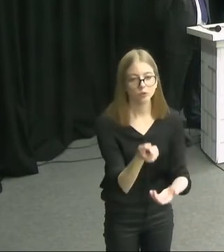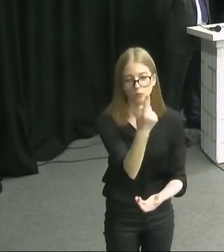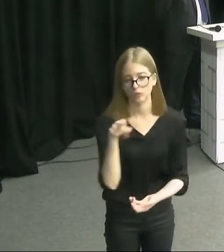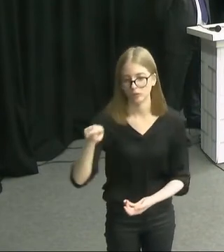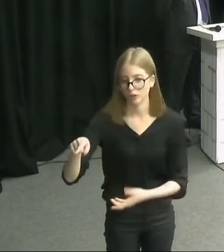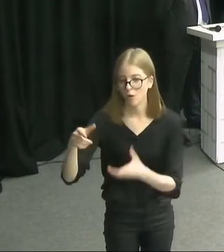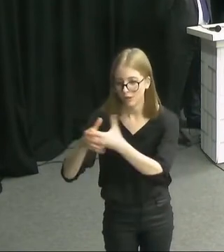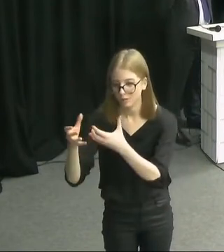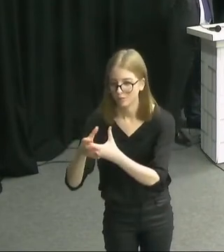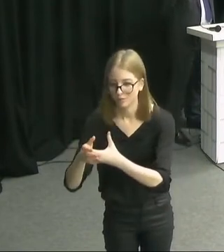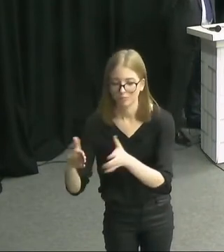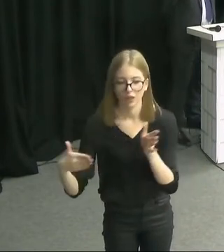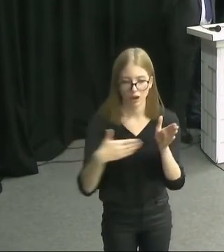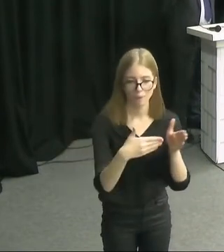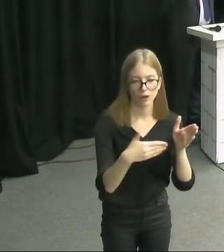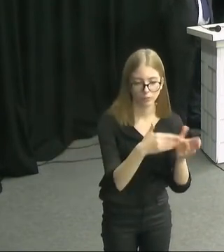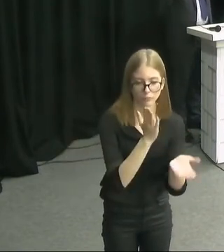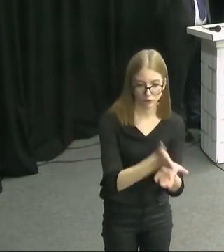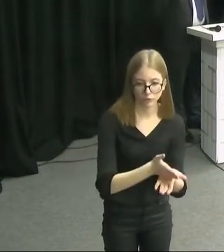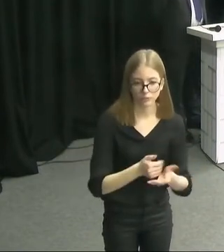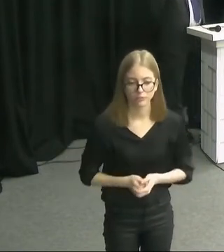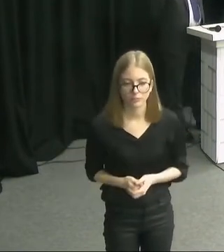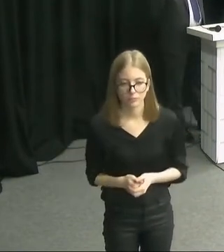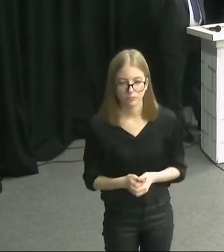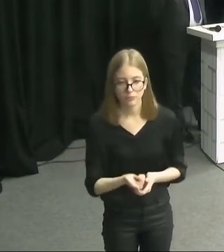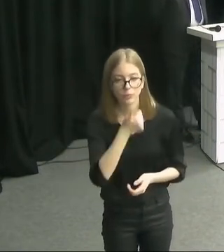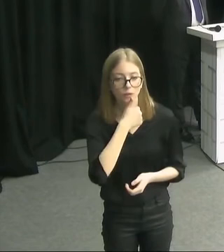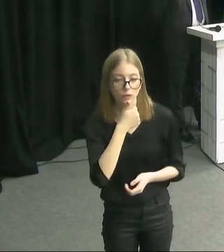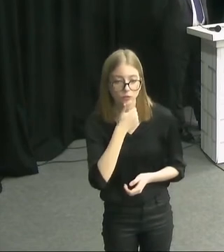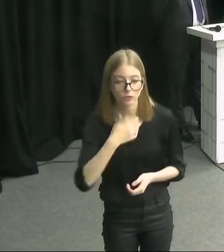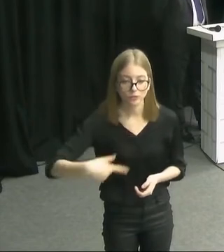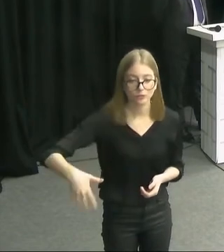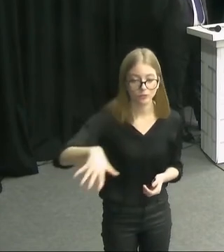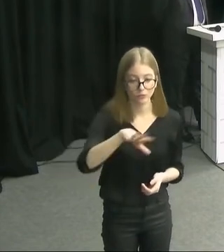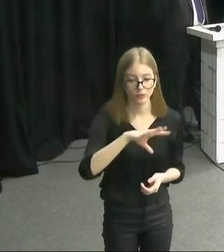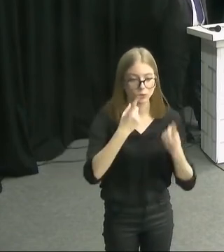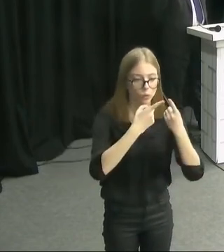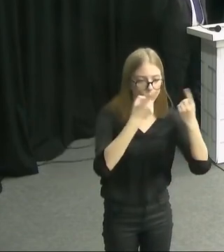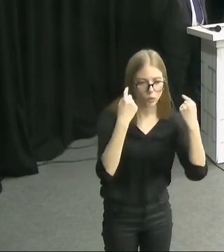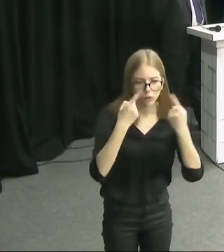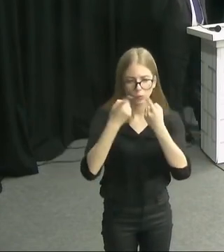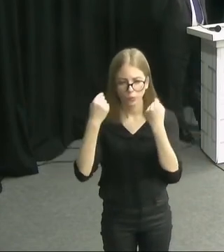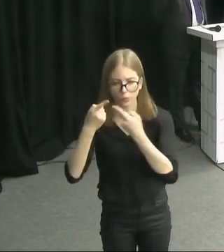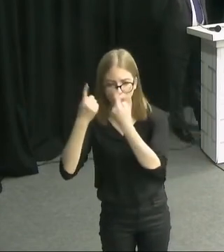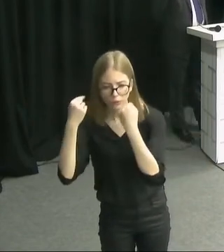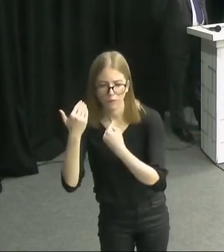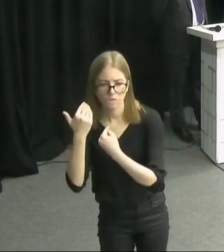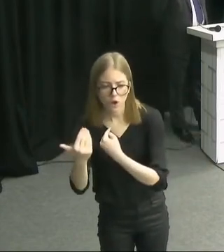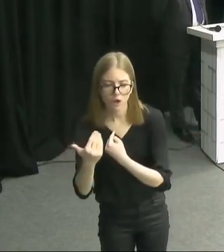well, they can do a lot, as many others have mentioned. I think we need 2 types of